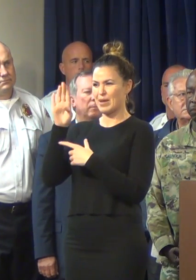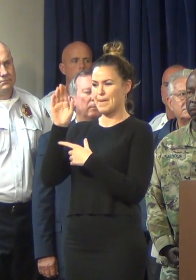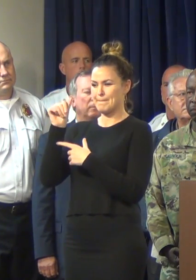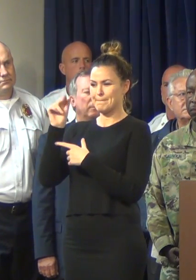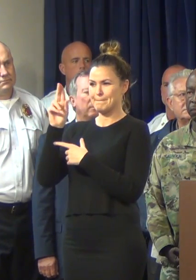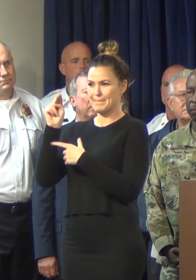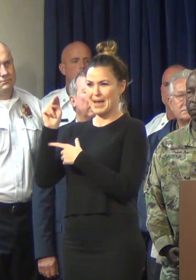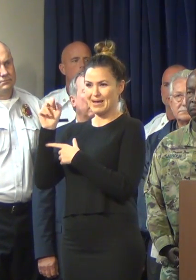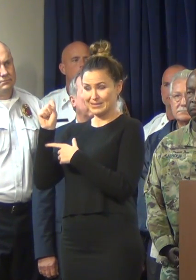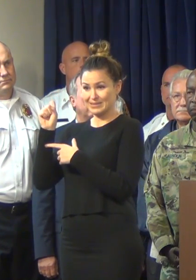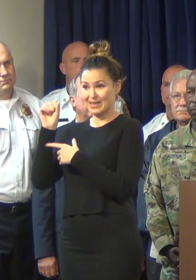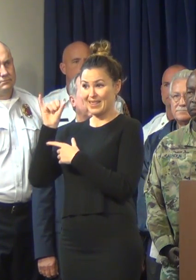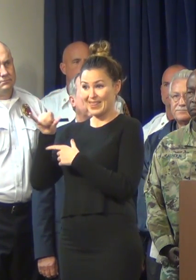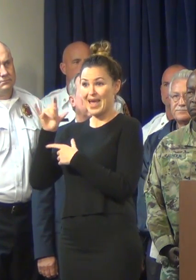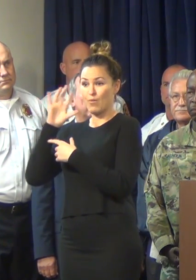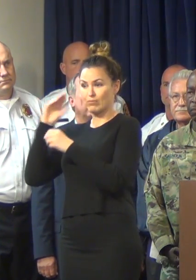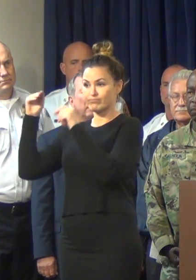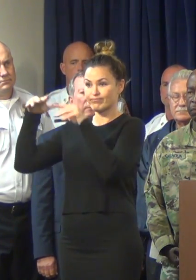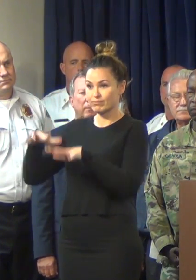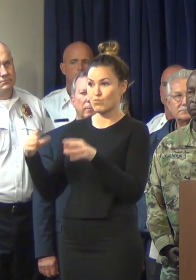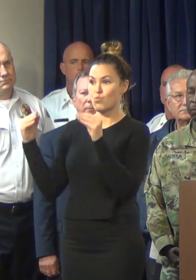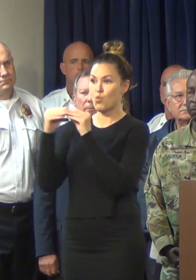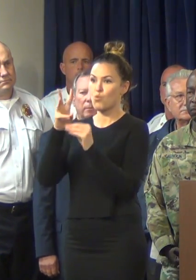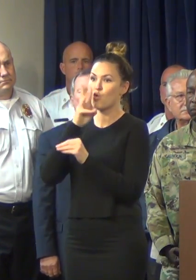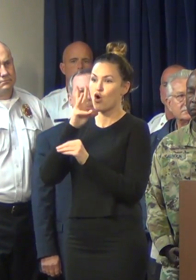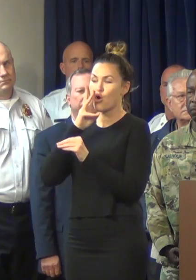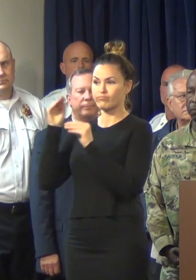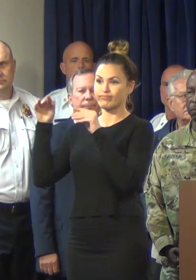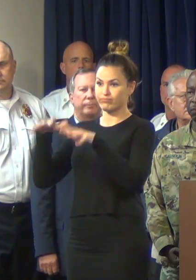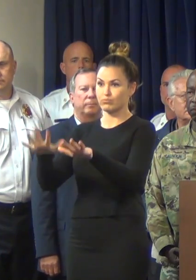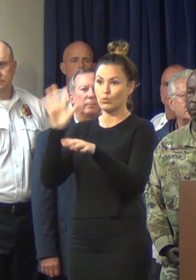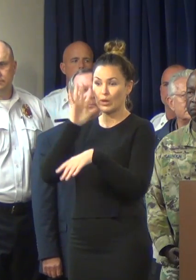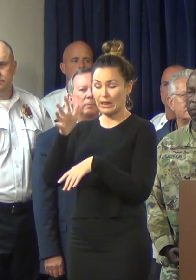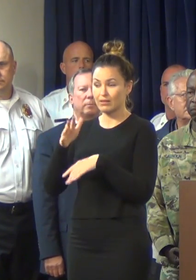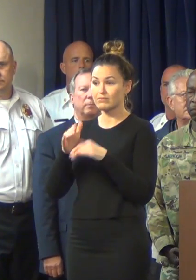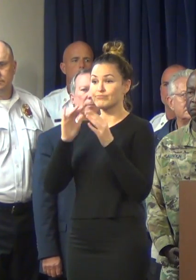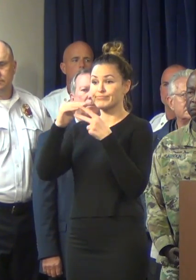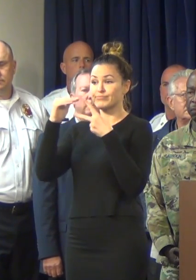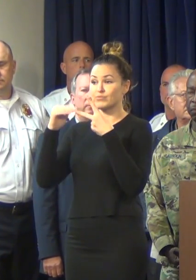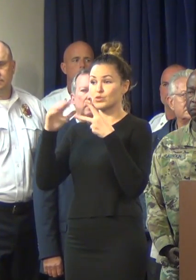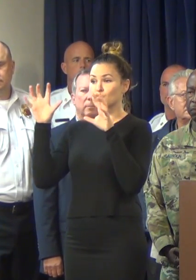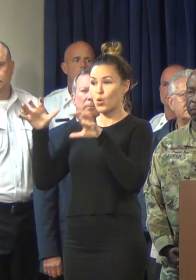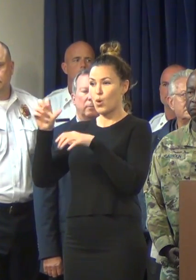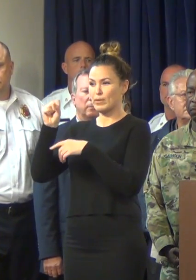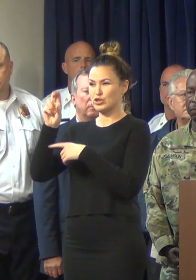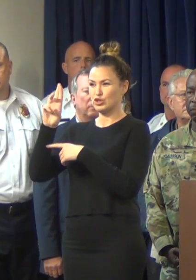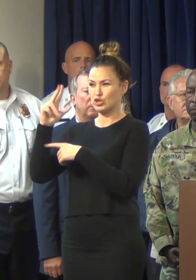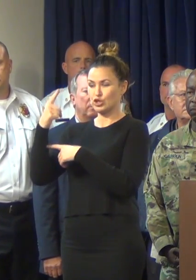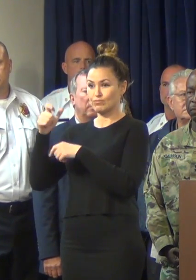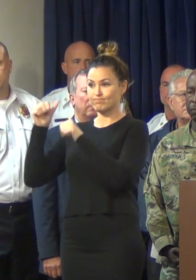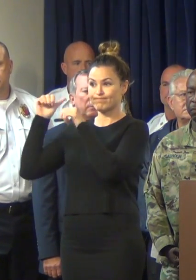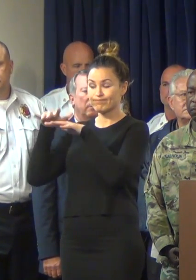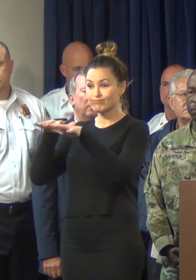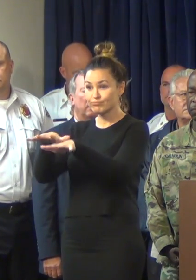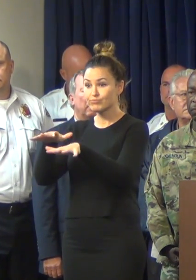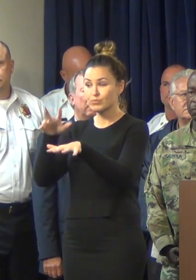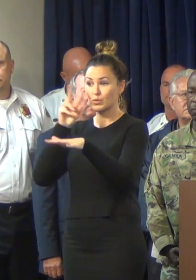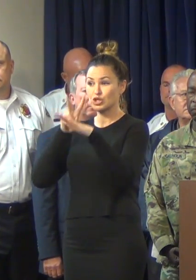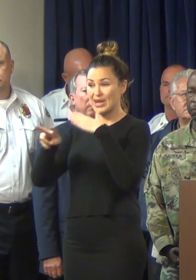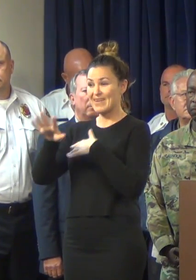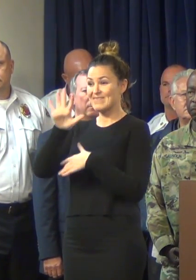sometimes those bands drop way more water than that. Storm surge. Heights are expected to be above ground. Forecasts